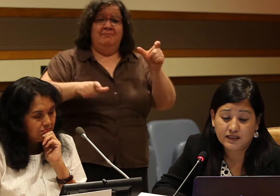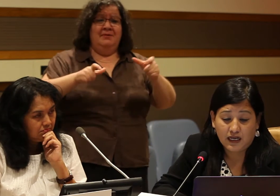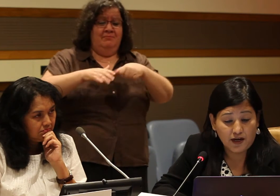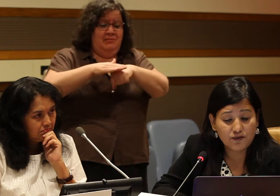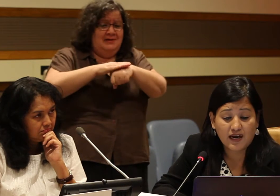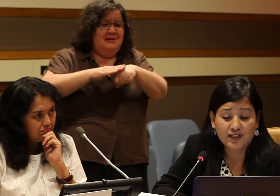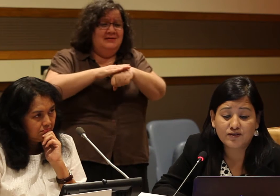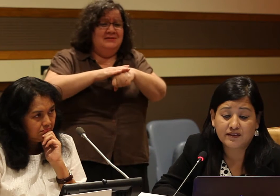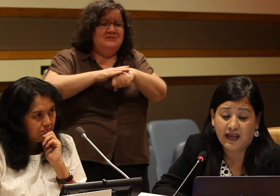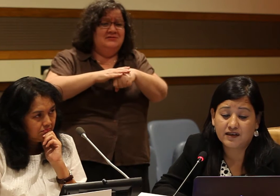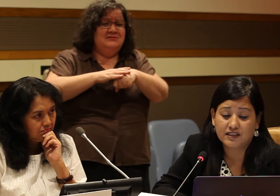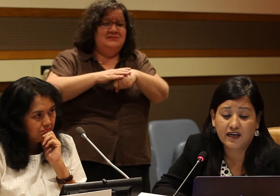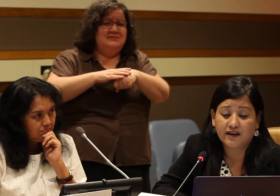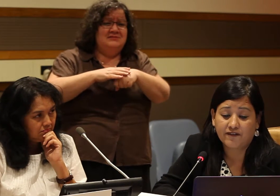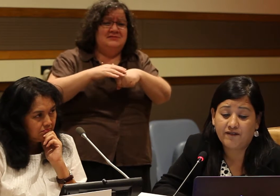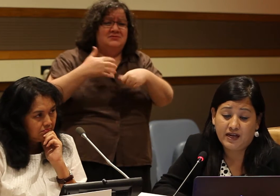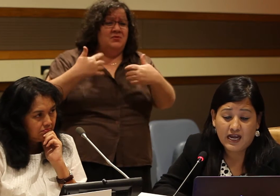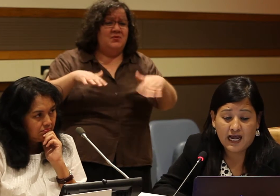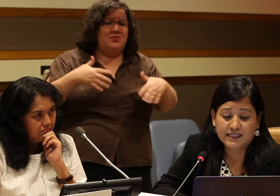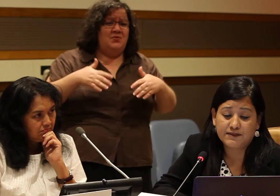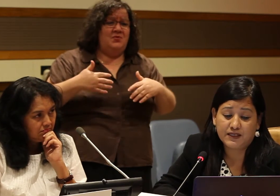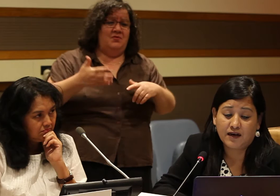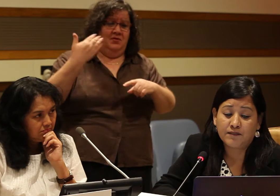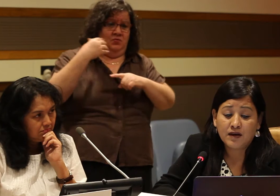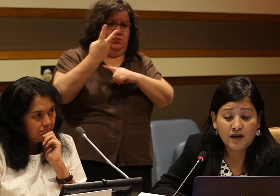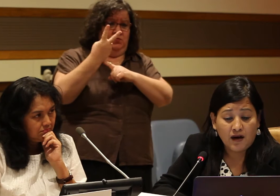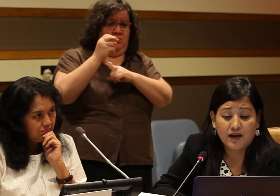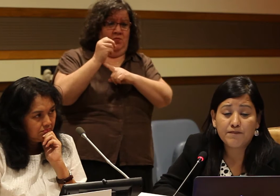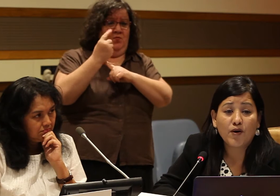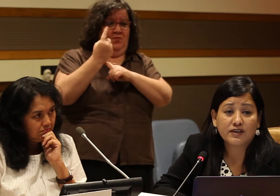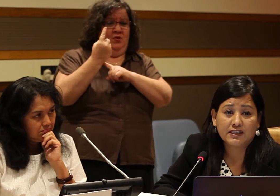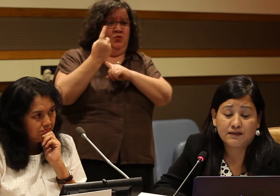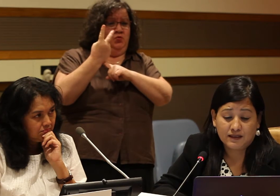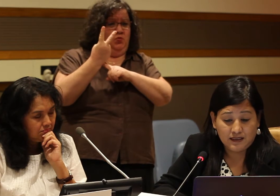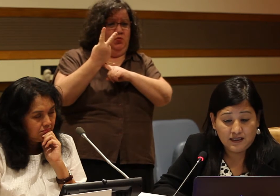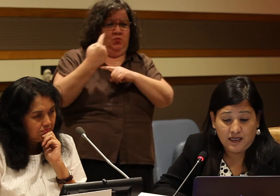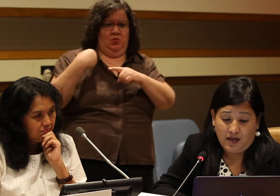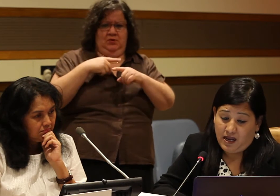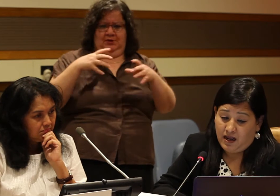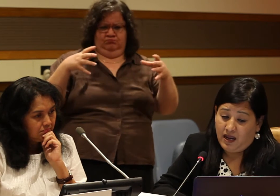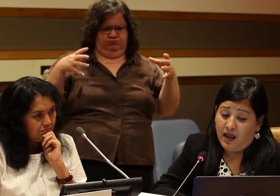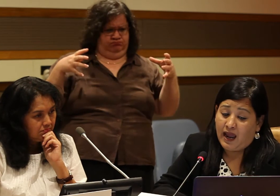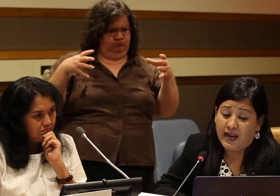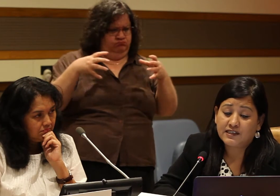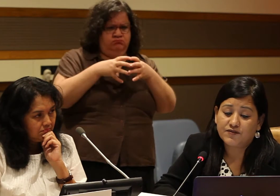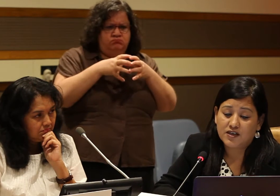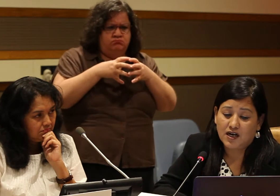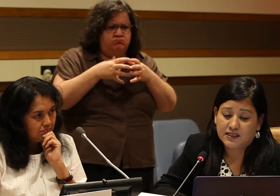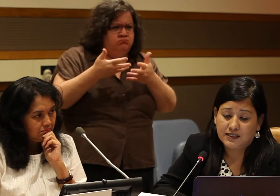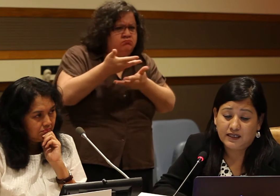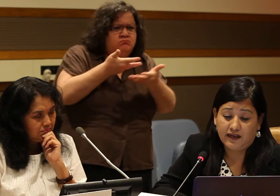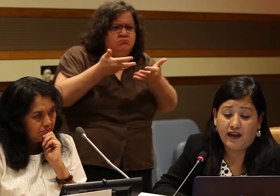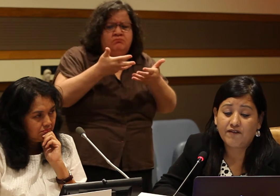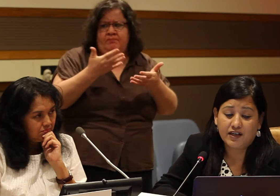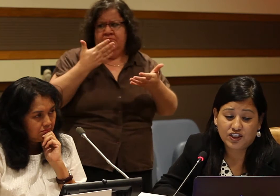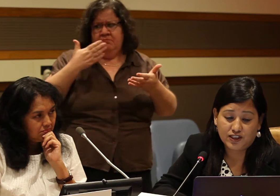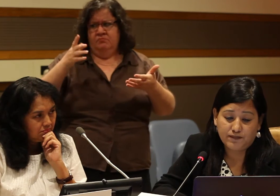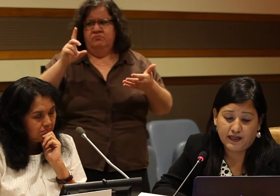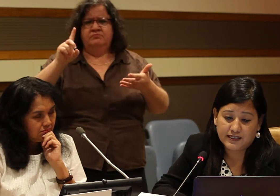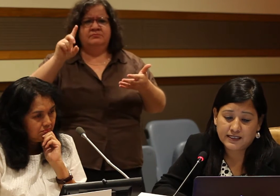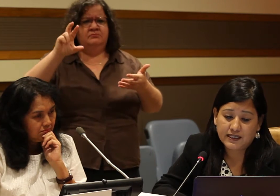2012, and we'd like to thank DRF has become an important hands for us in